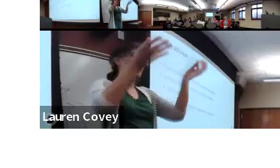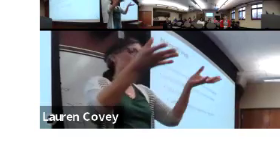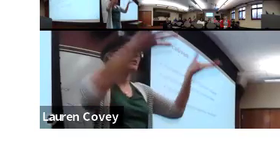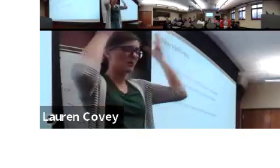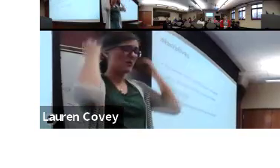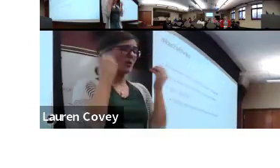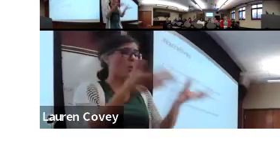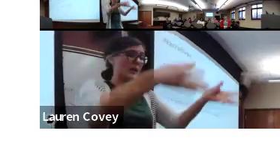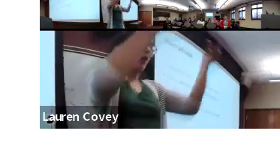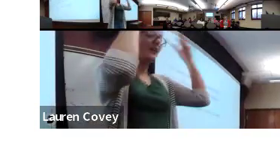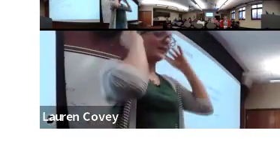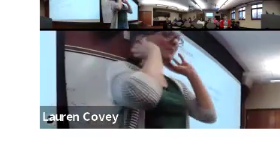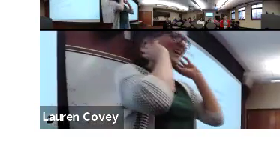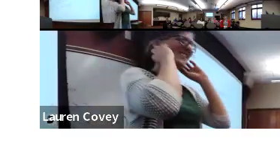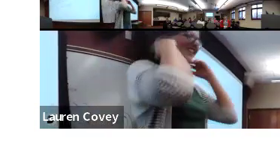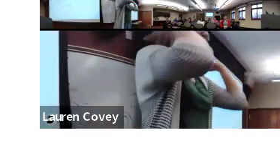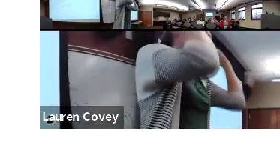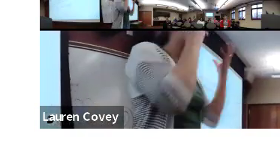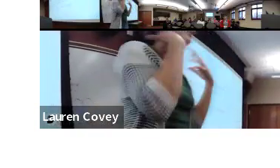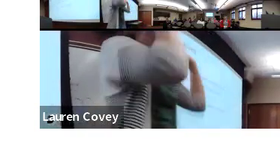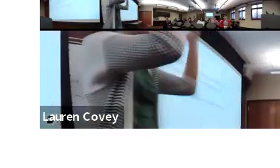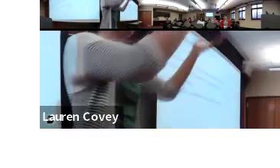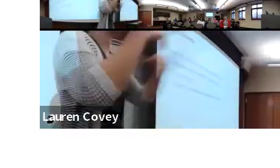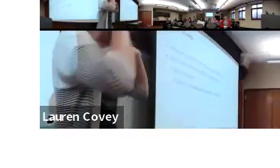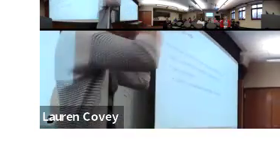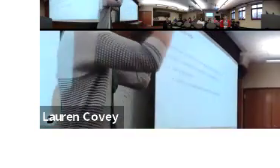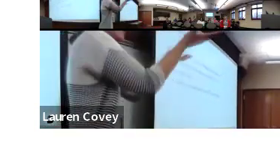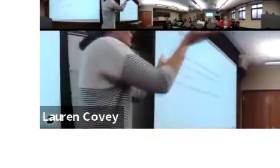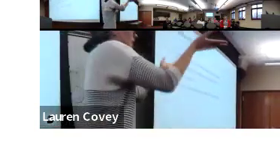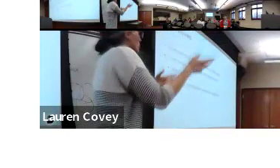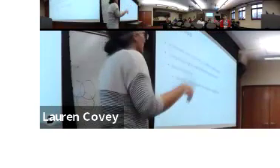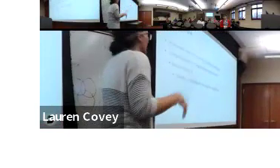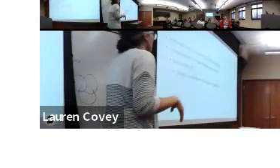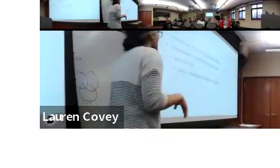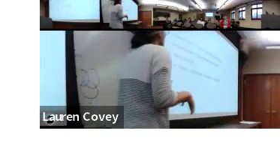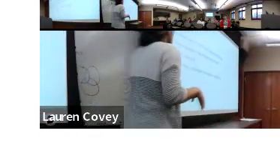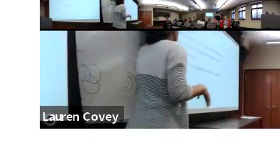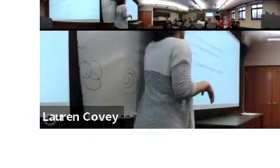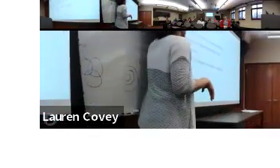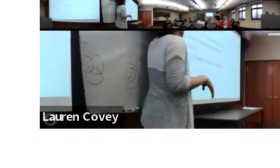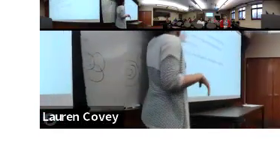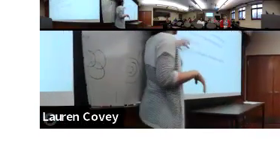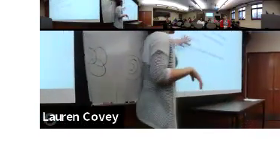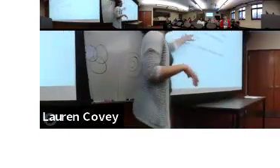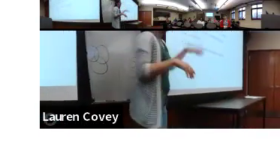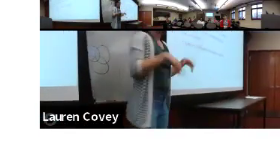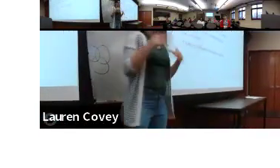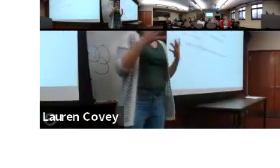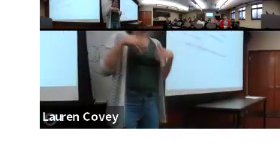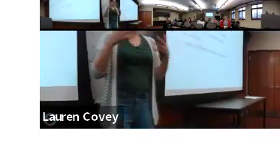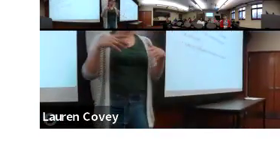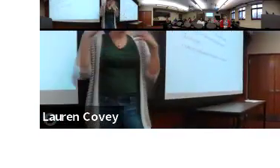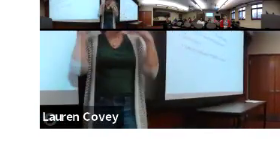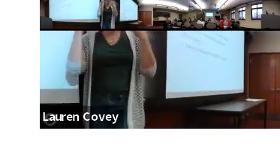to express, you know, what they got in their minds as they were watching the story, and then it has to come out again using language. But not only that, they also have